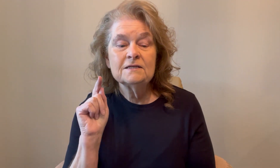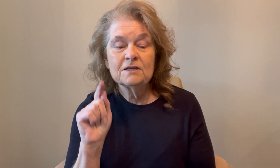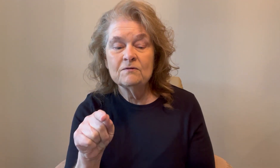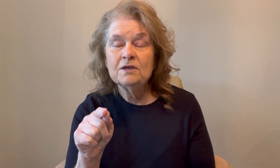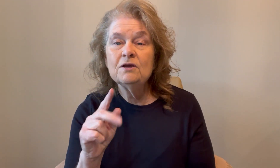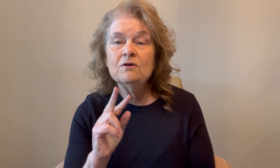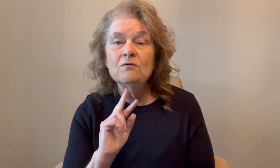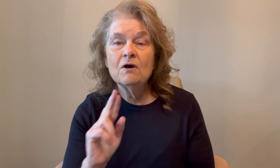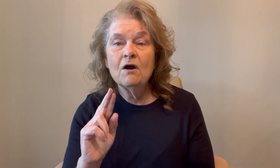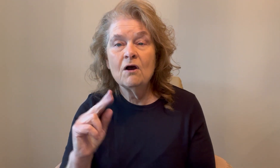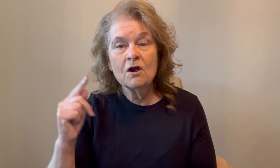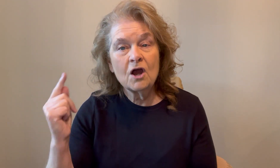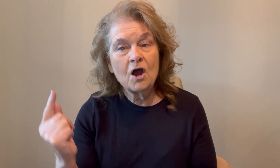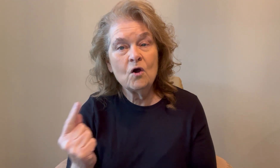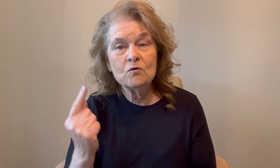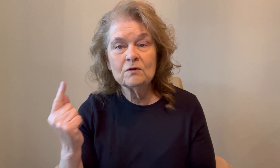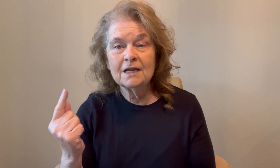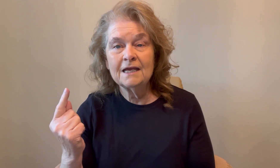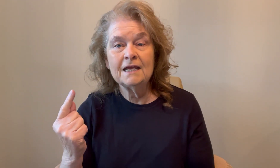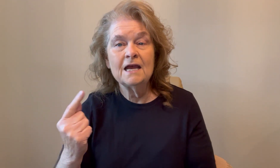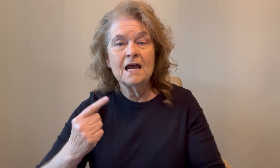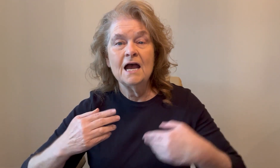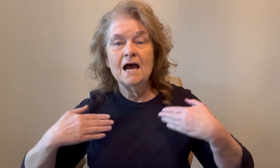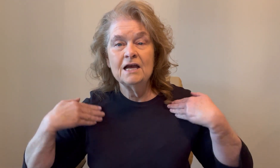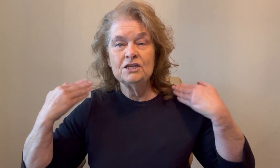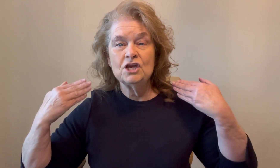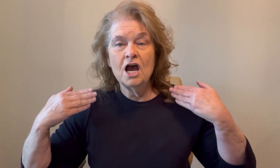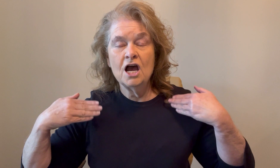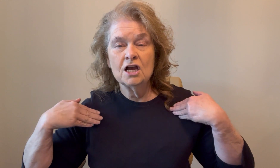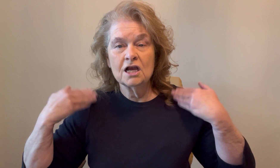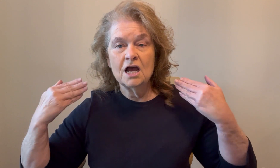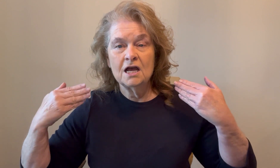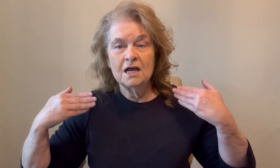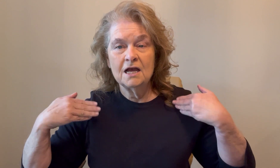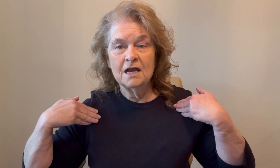So you are only a young.